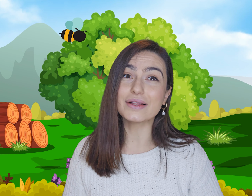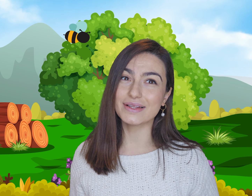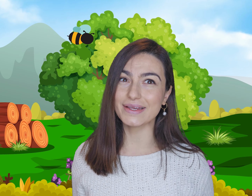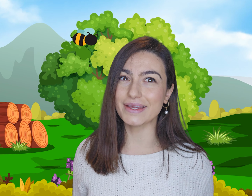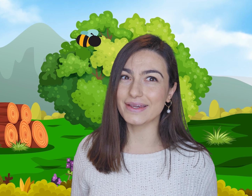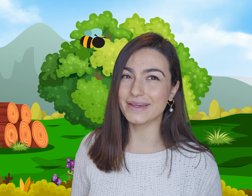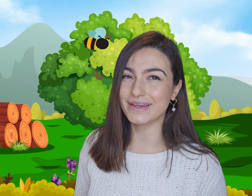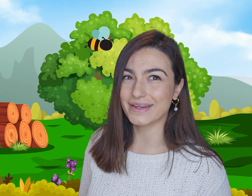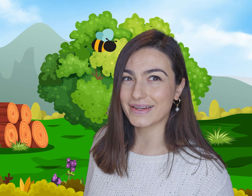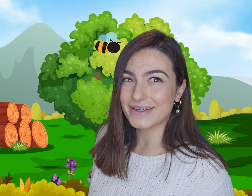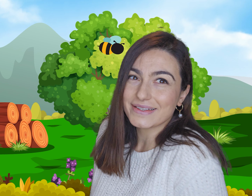clean